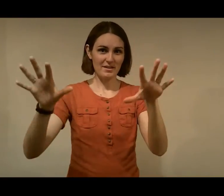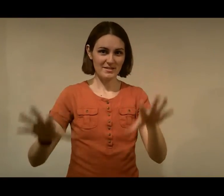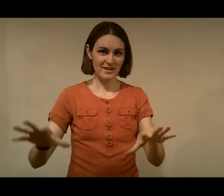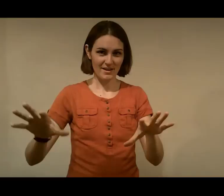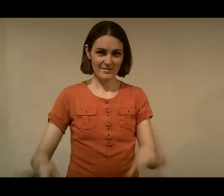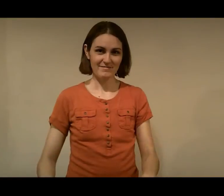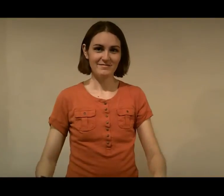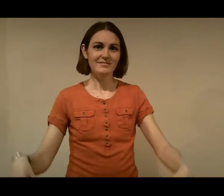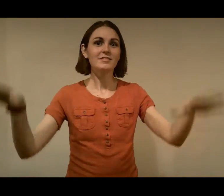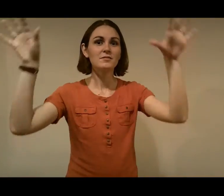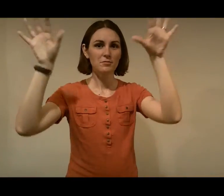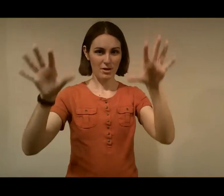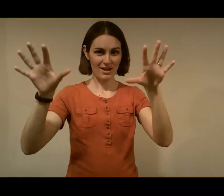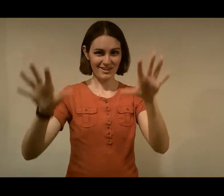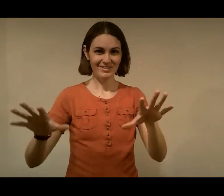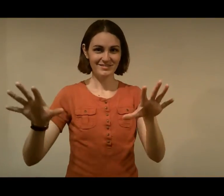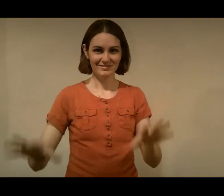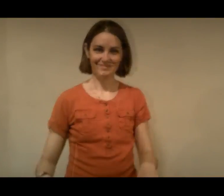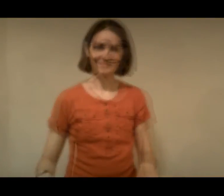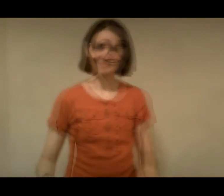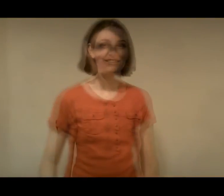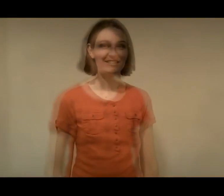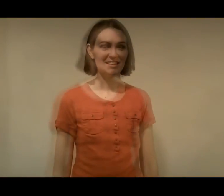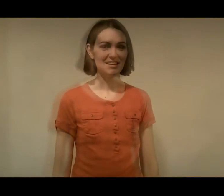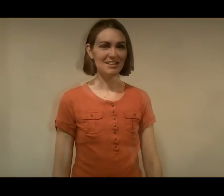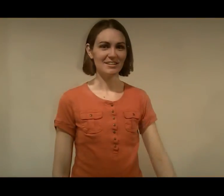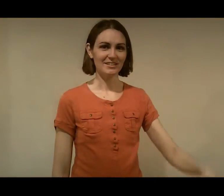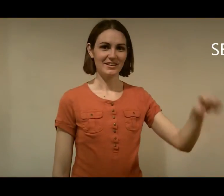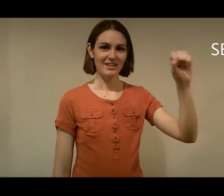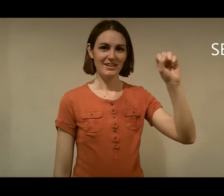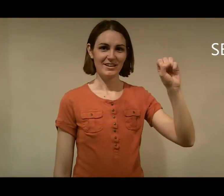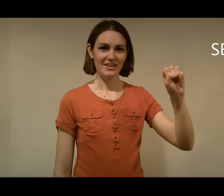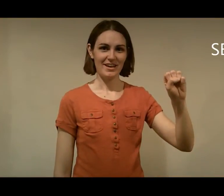the sky. Rain. Seed.